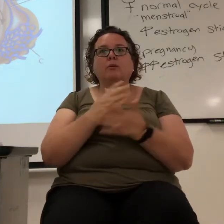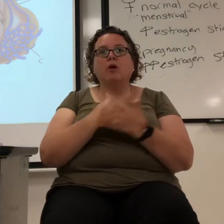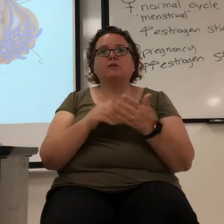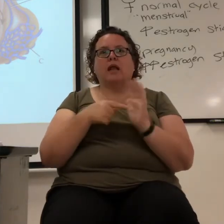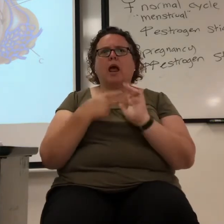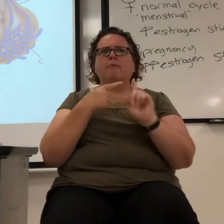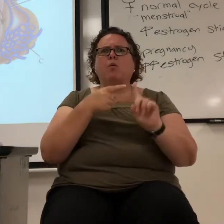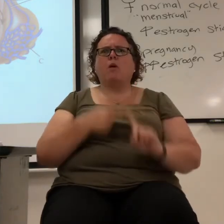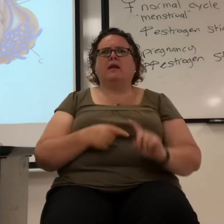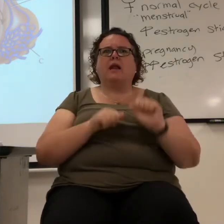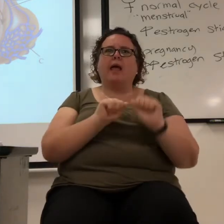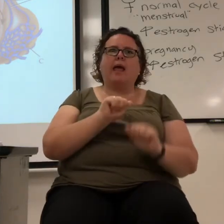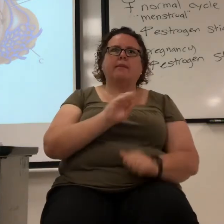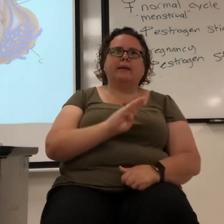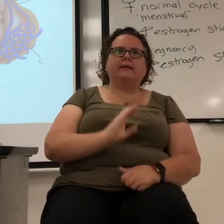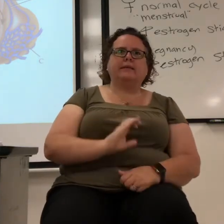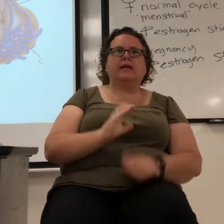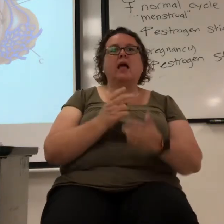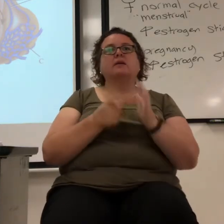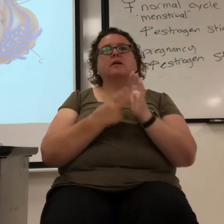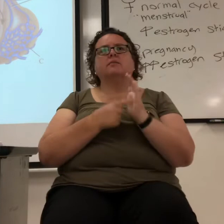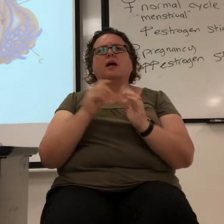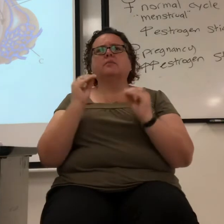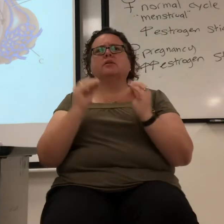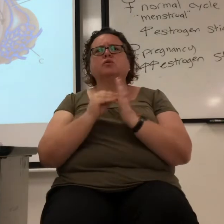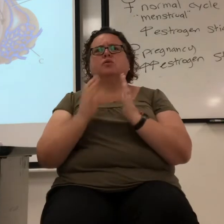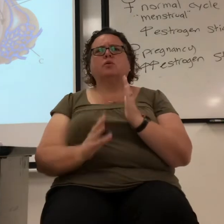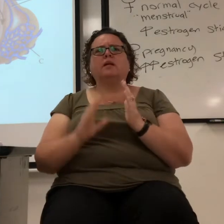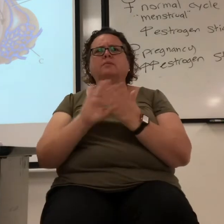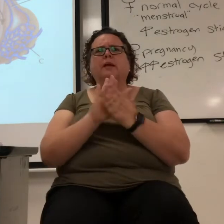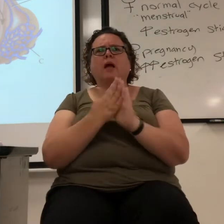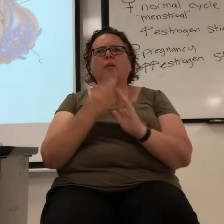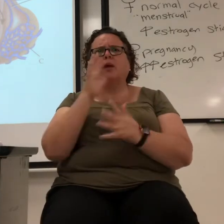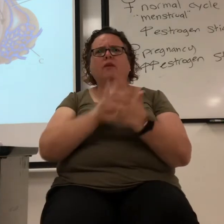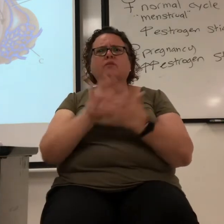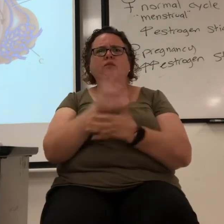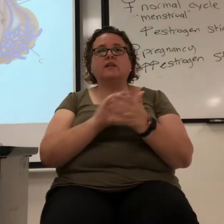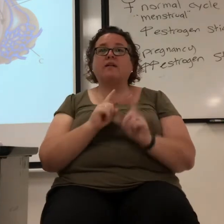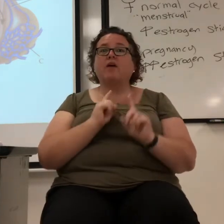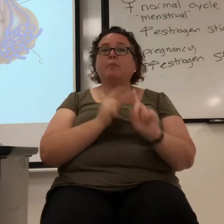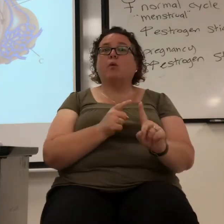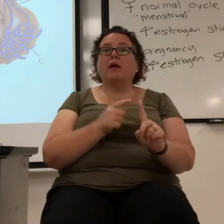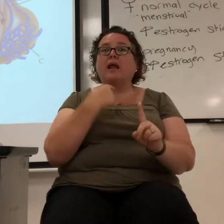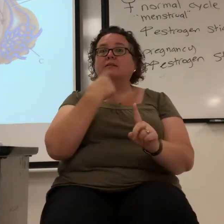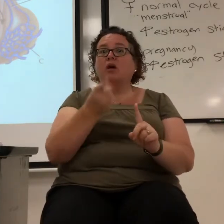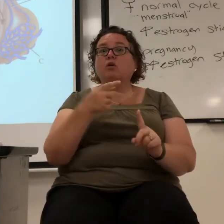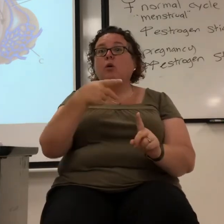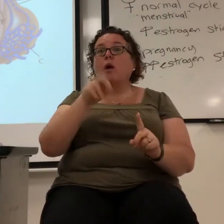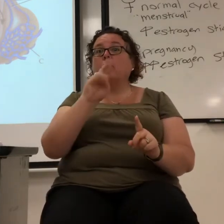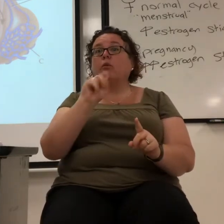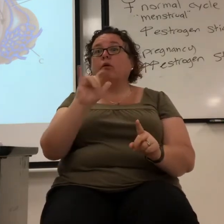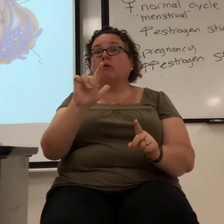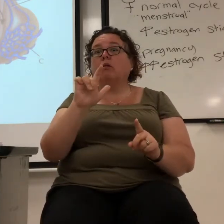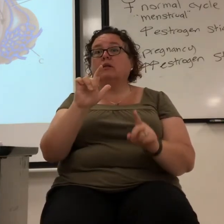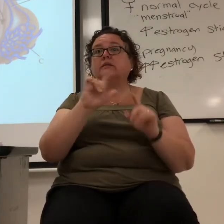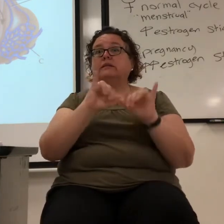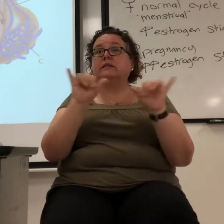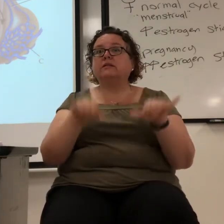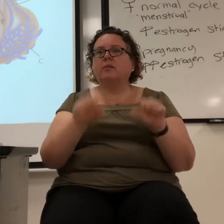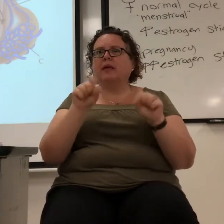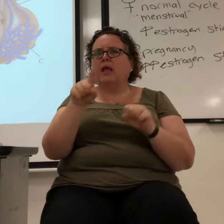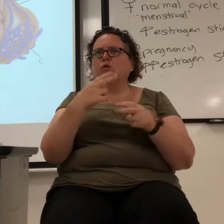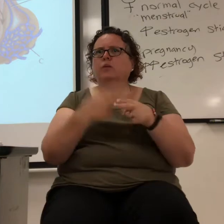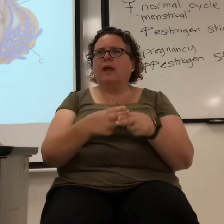and C. And sometimes students get confused on tests. What is he pointing to? Well, if I tell you it's the portal system, can you name the three